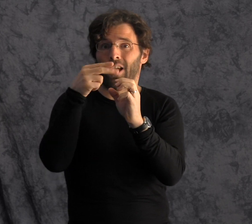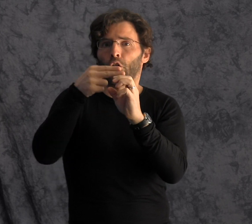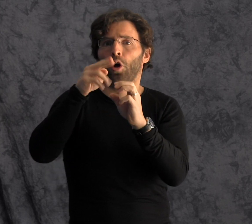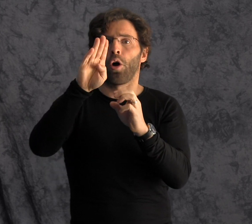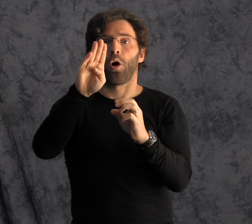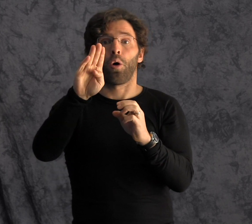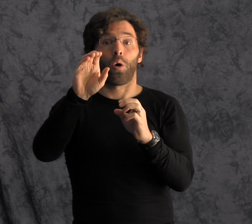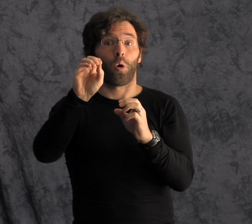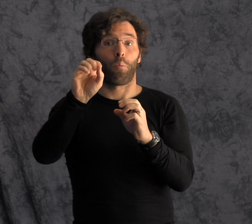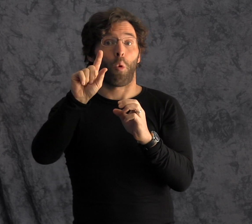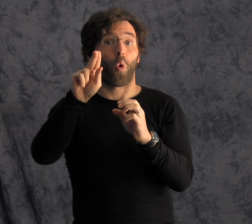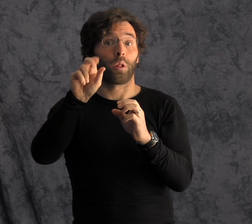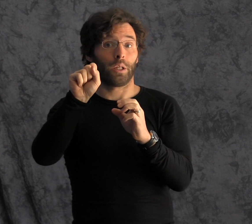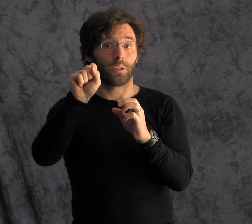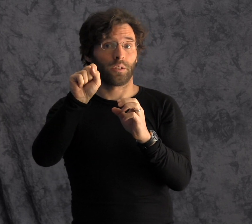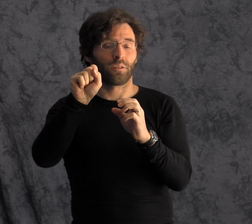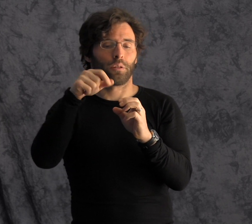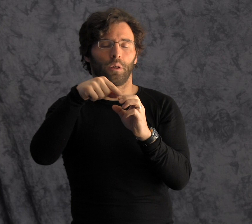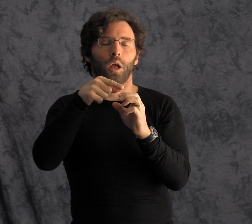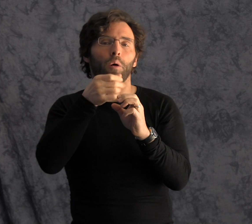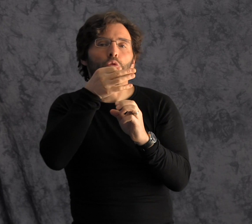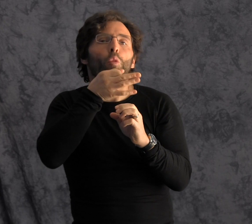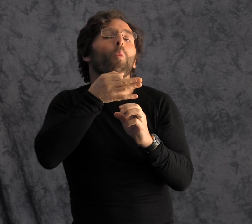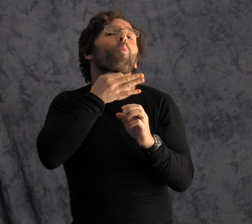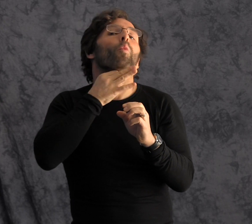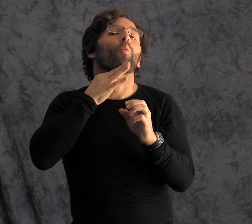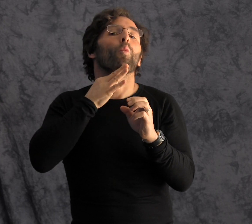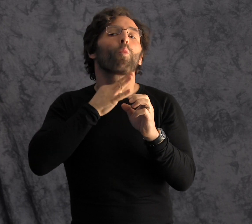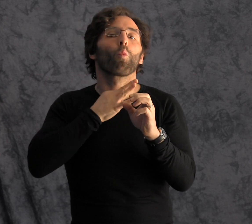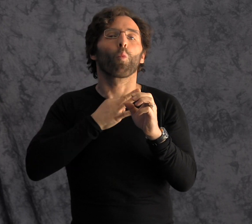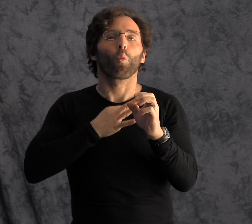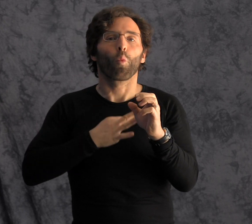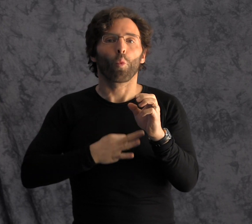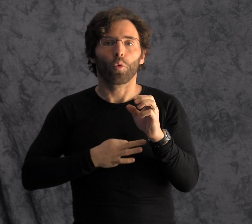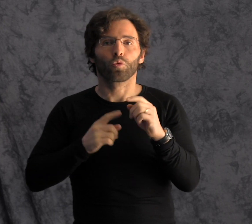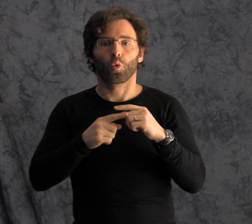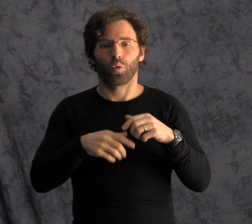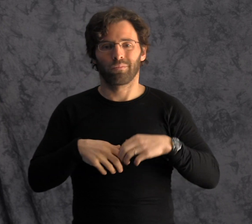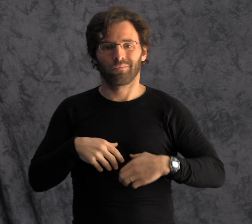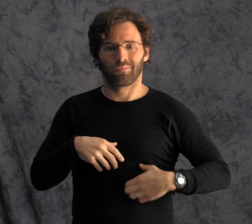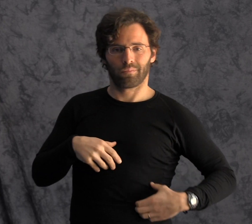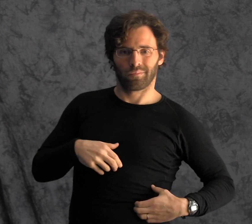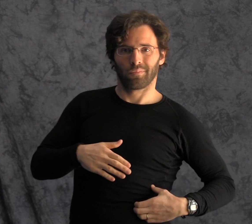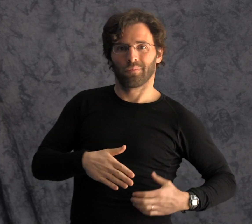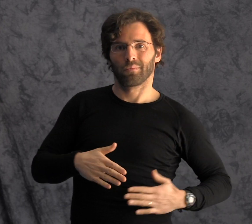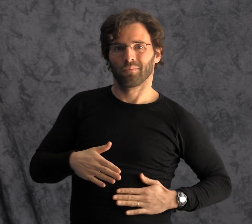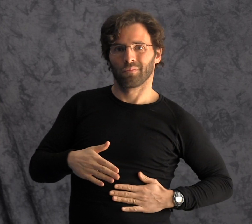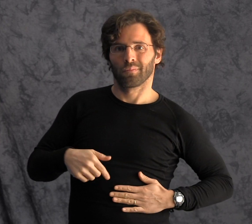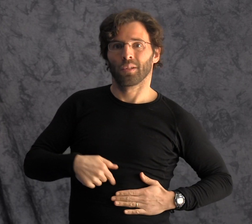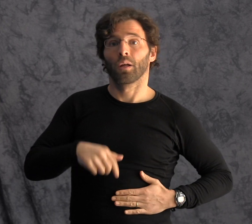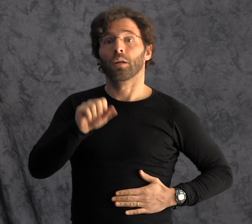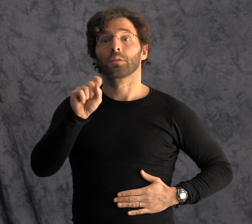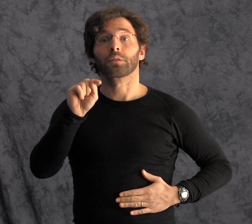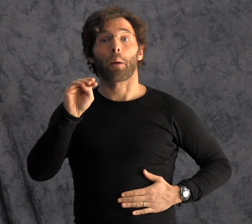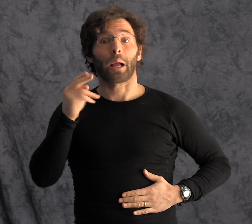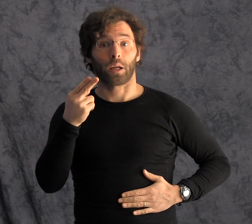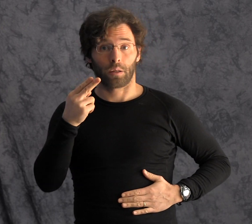stomach. Your stomach is the first primary organ in the alimentary canal. Its functions are to mix food that it